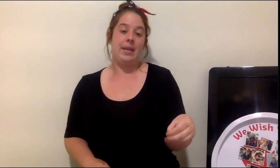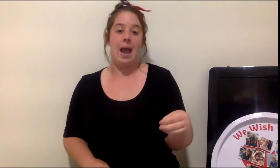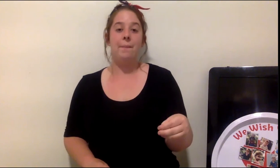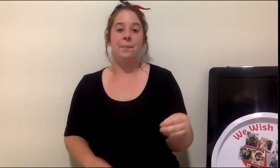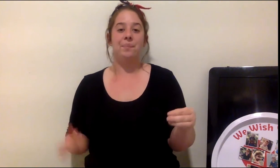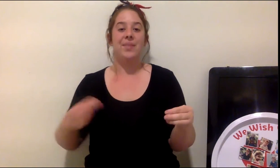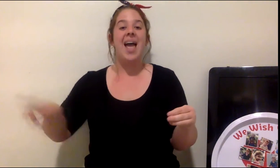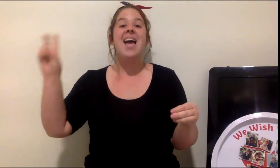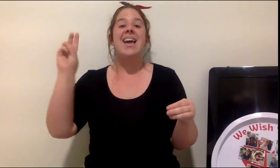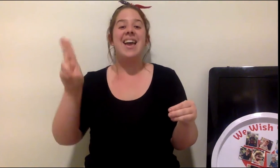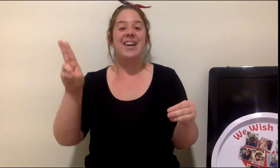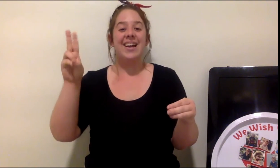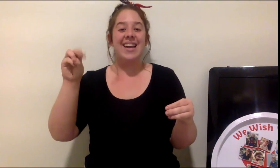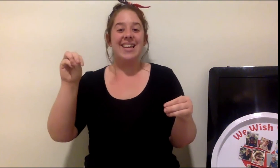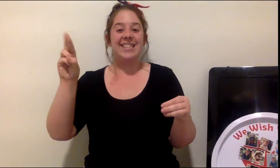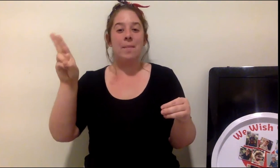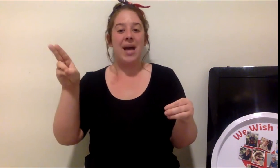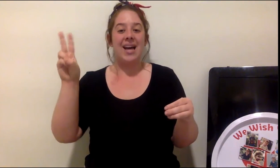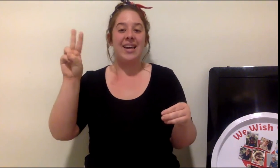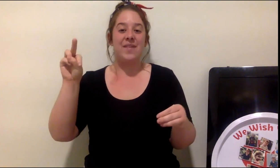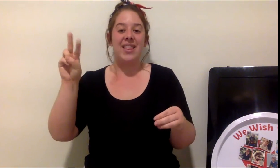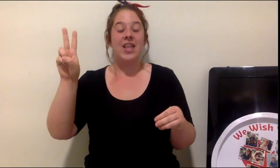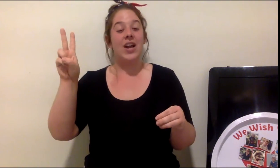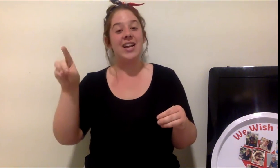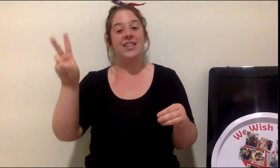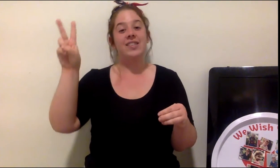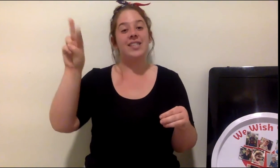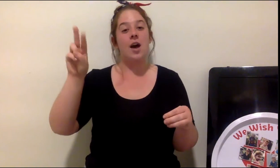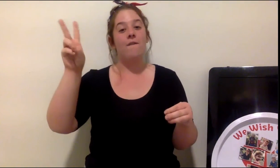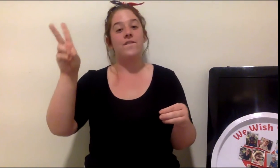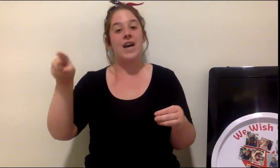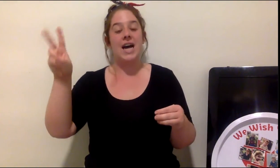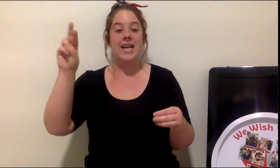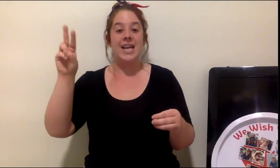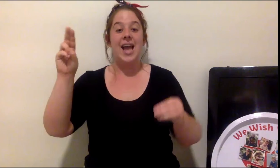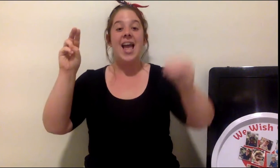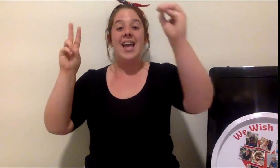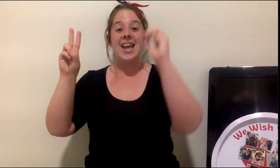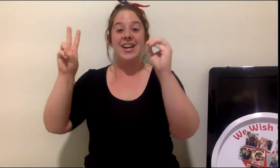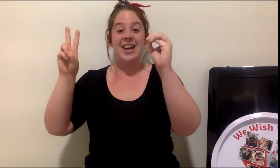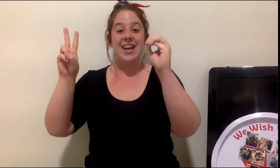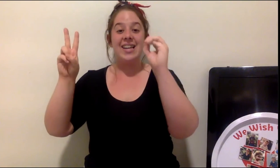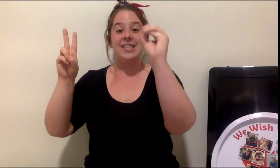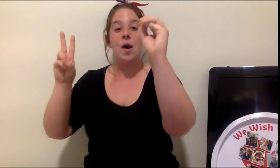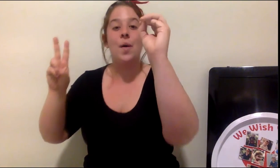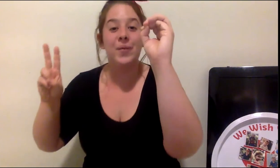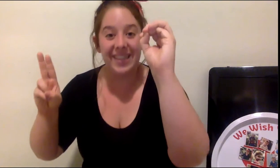Okay. Here is the bunny with her ears so bunny. Here is the hole in